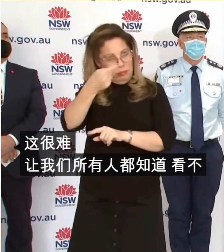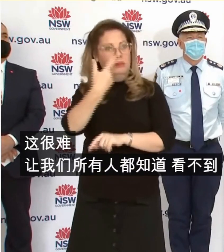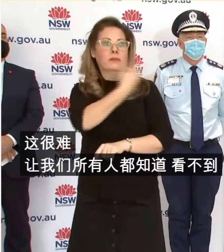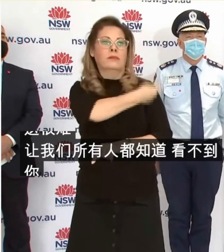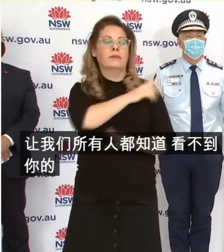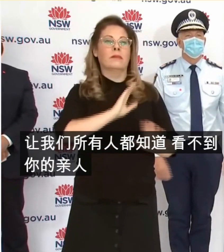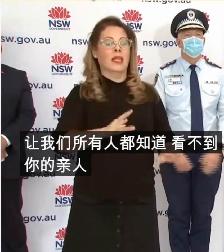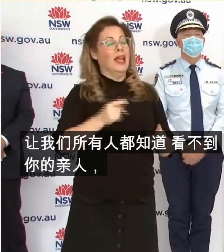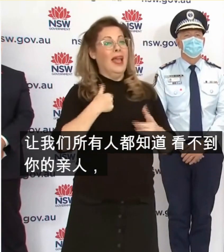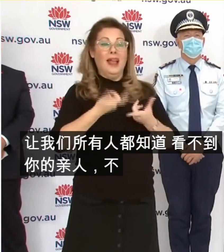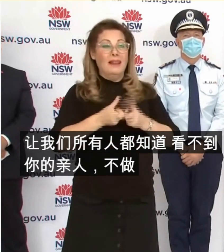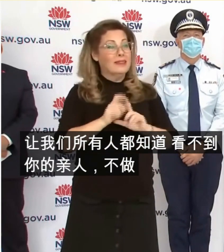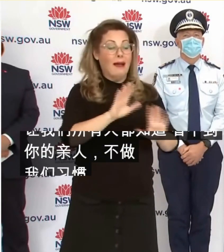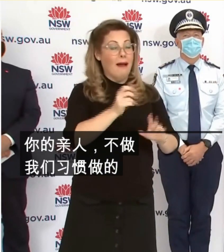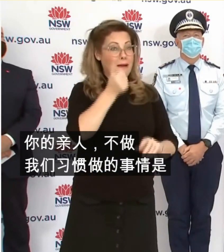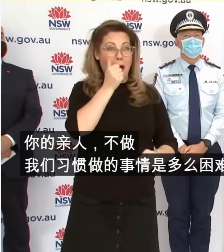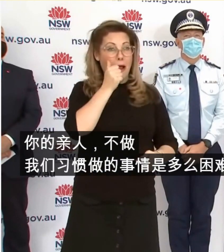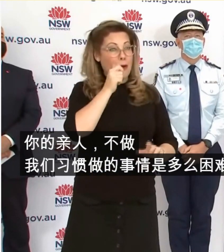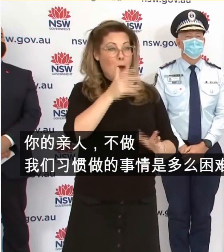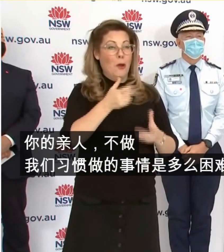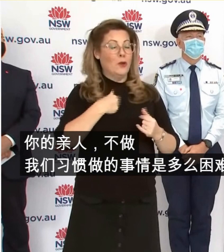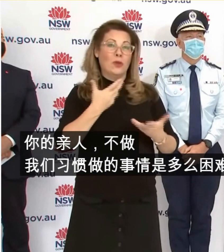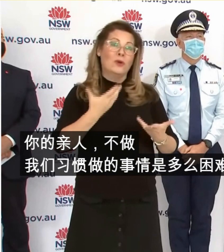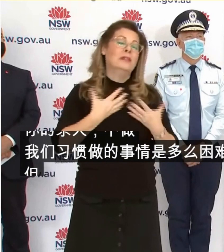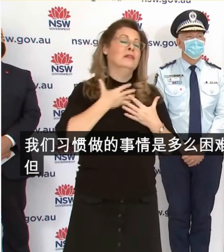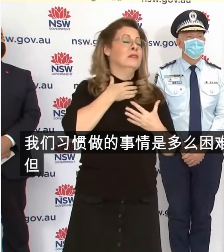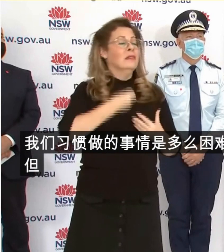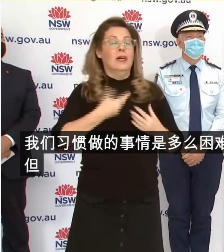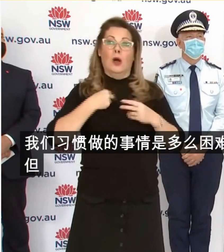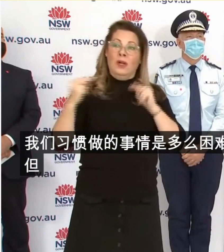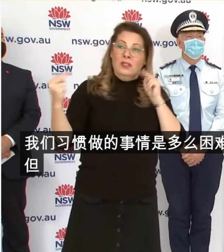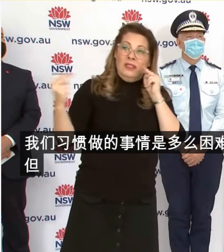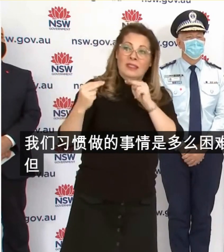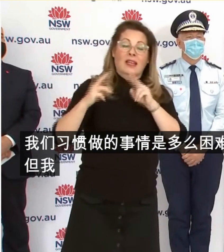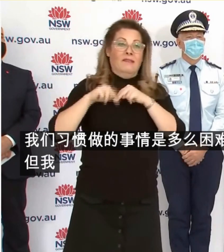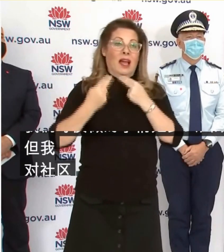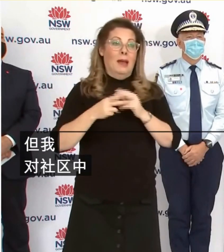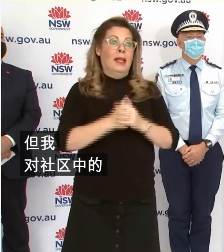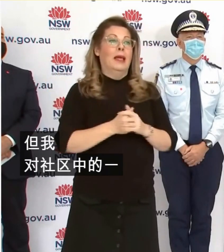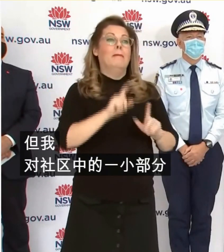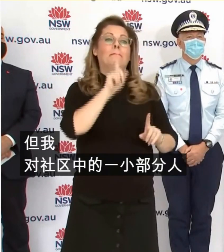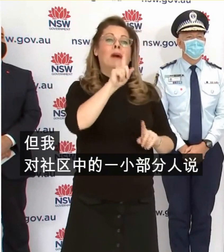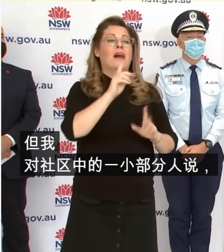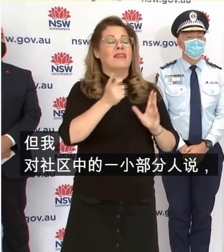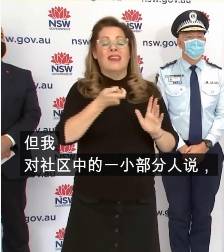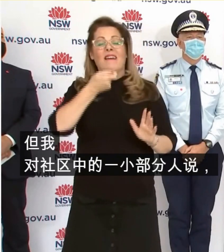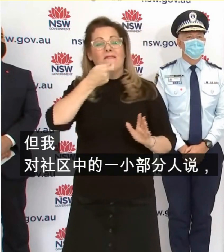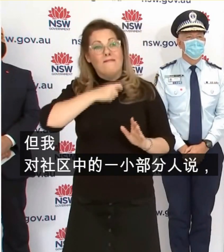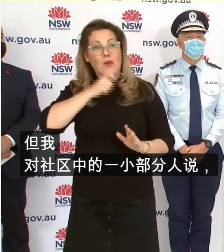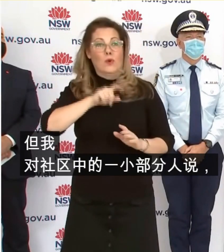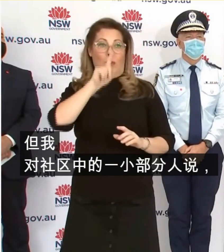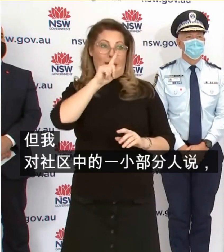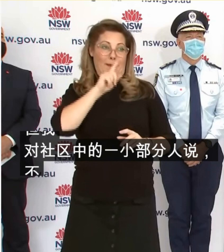know how hard it is to not see your loved ones and not do the things that we're used to doing. But I say to those small number of people, small proportion